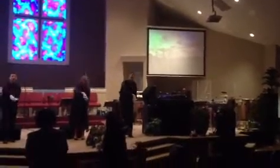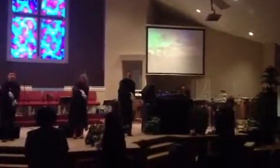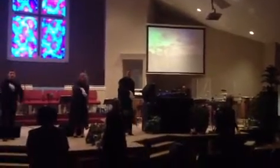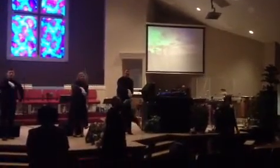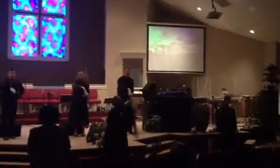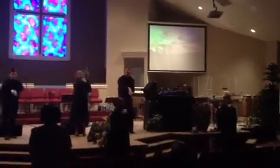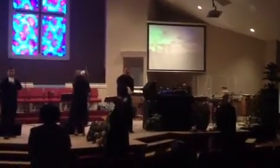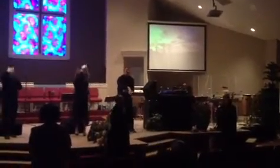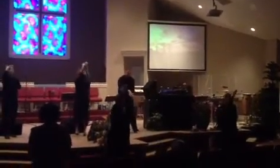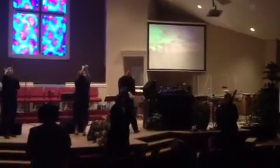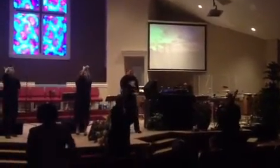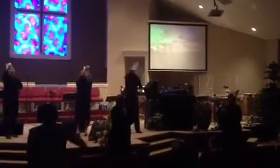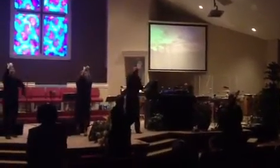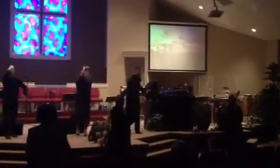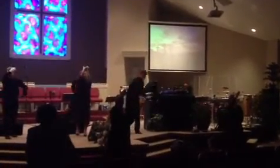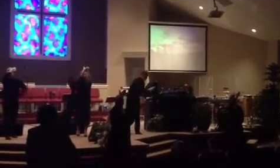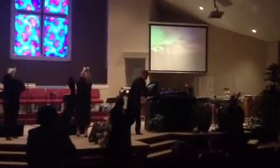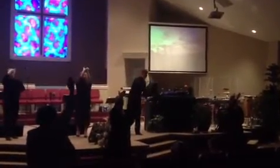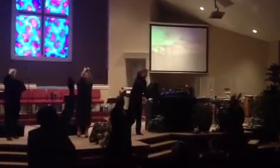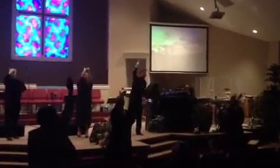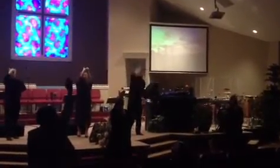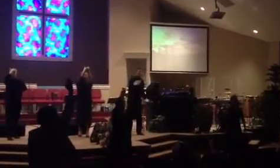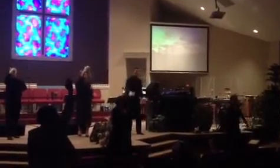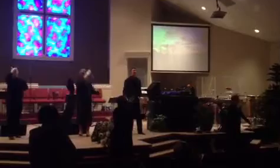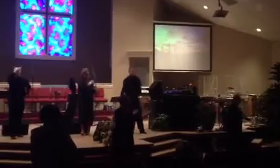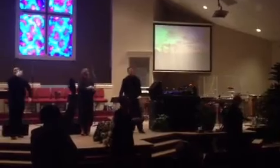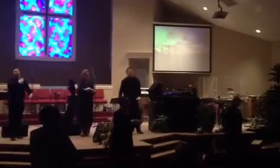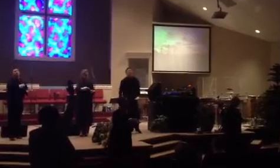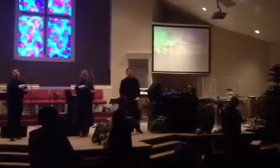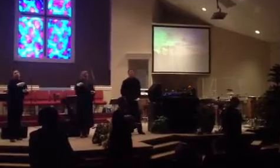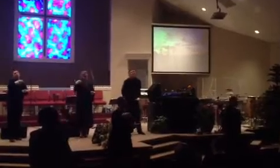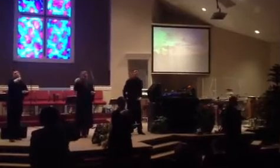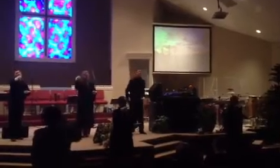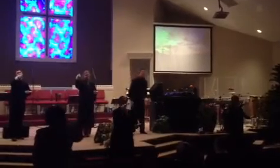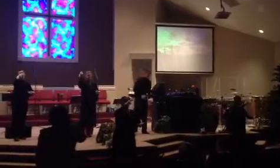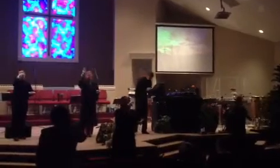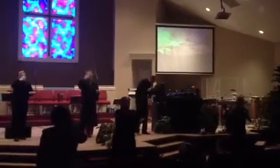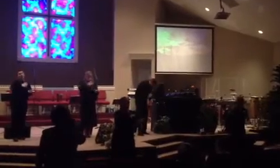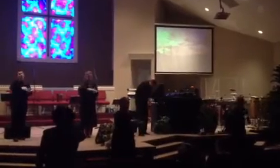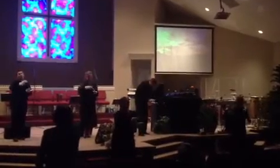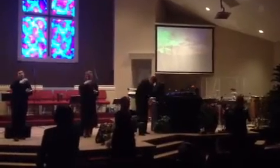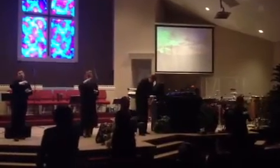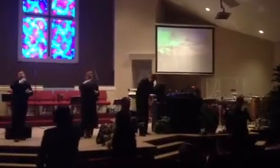knees and I doubt you. Oh yeah, oh